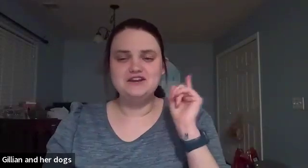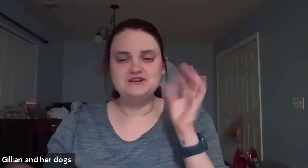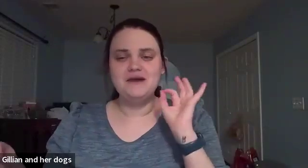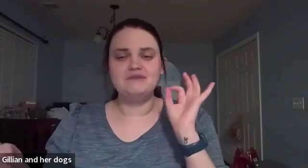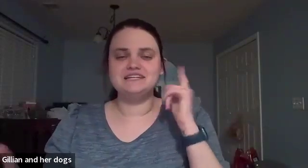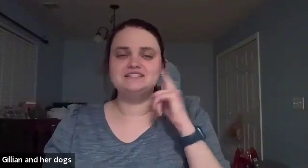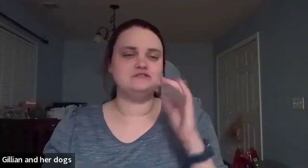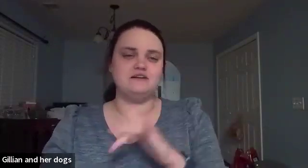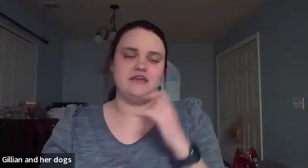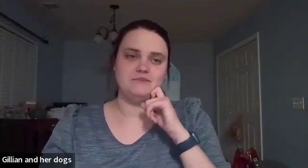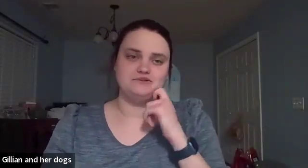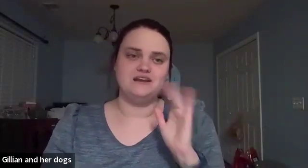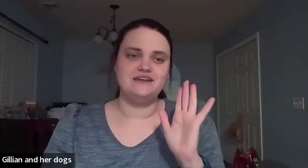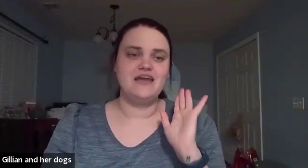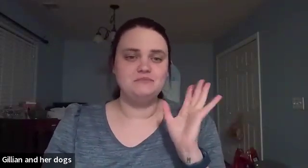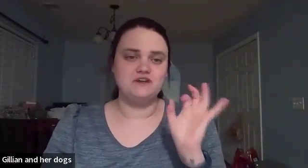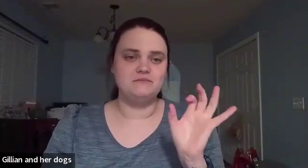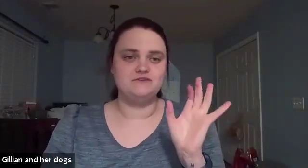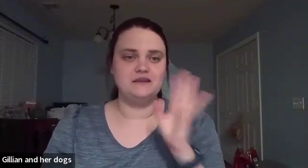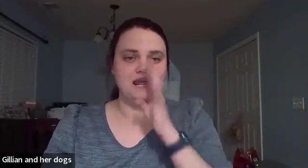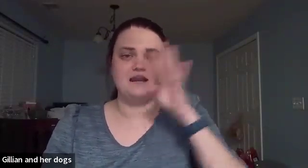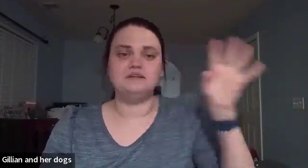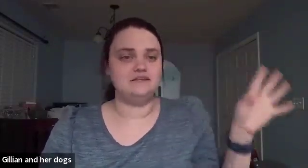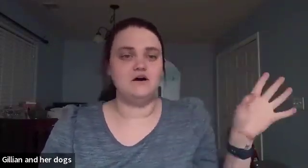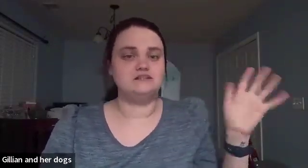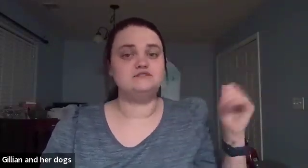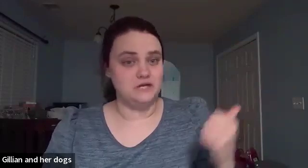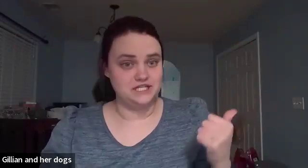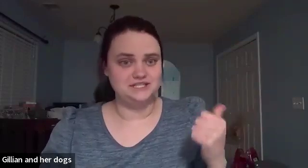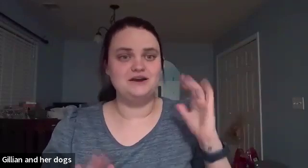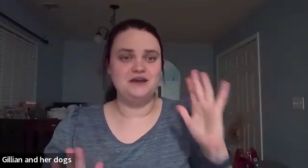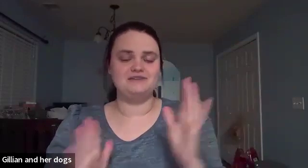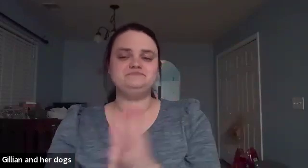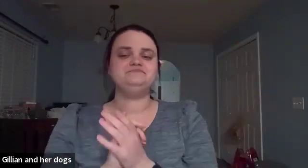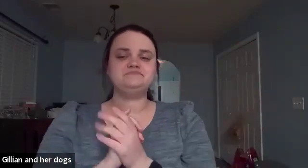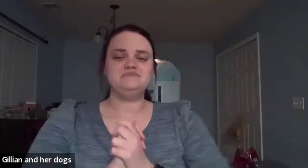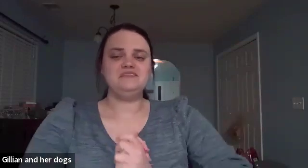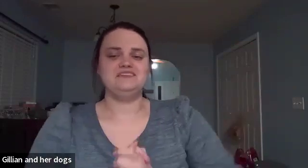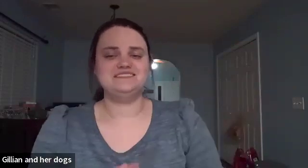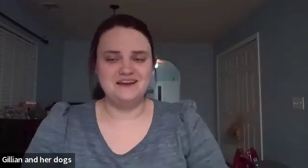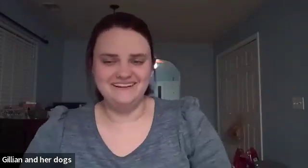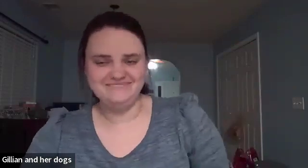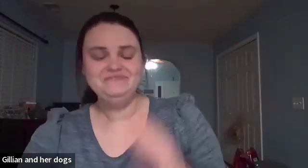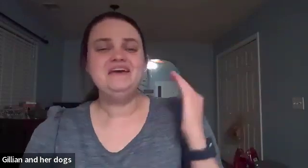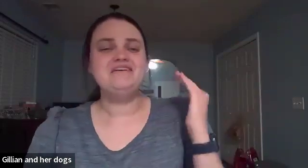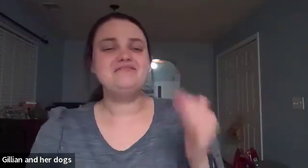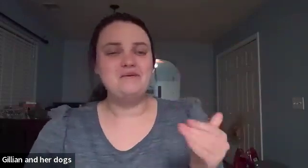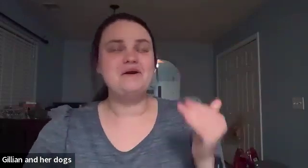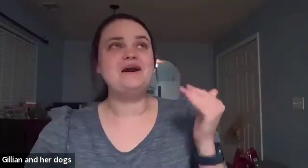I knew I was getting too stuck on the apples. Okay. The apples got me for a minute and I completely lost which. Okay. So